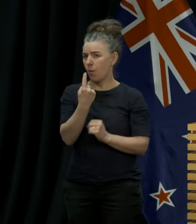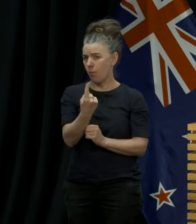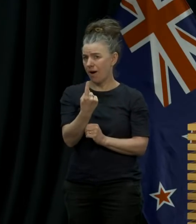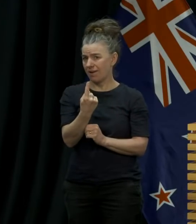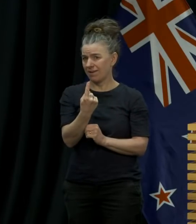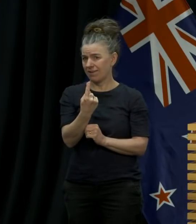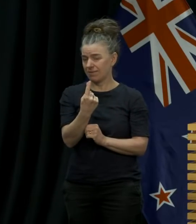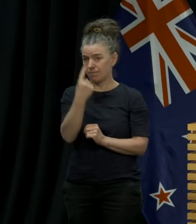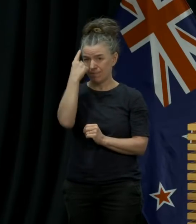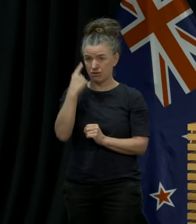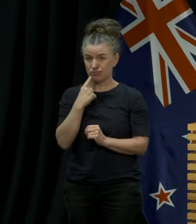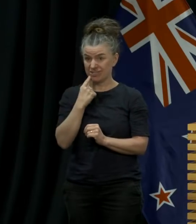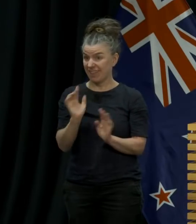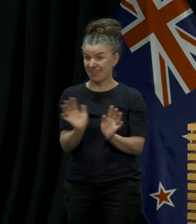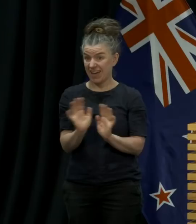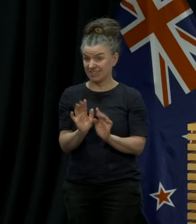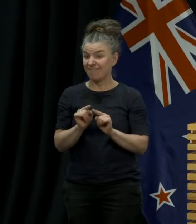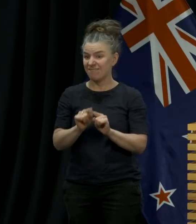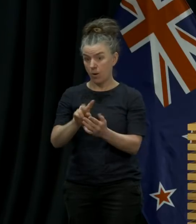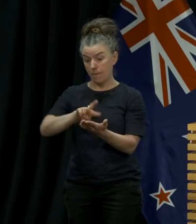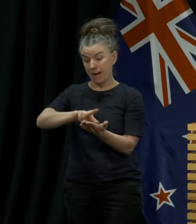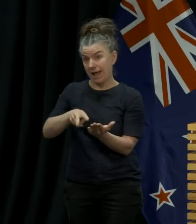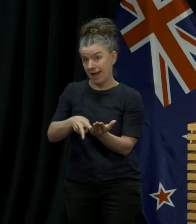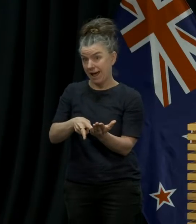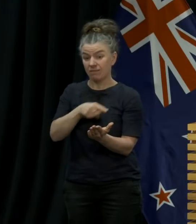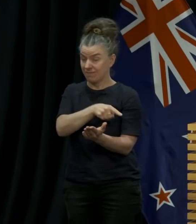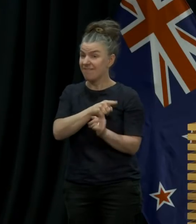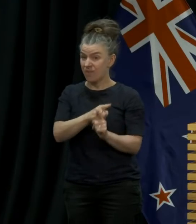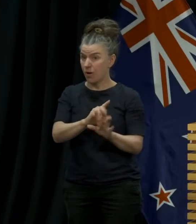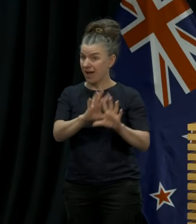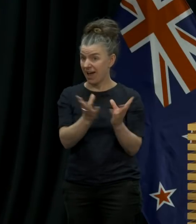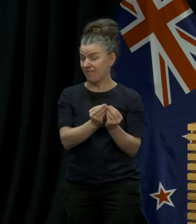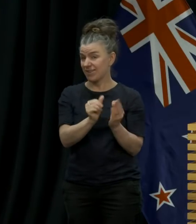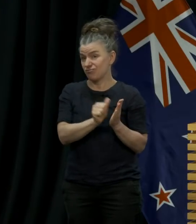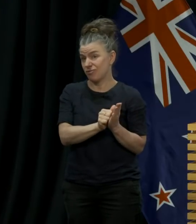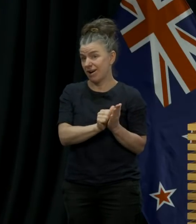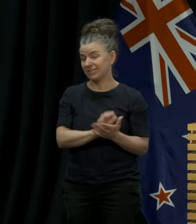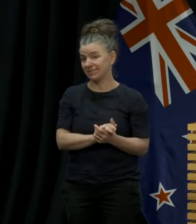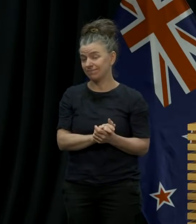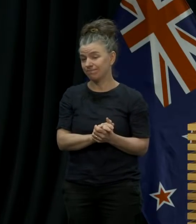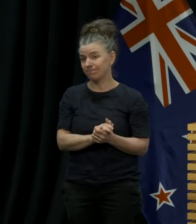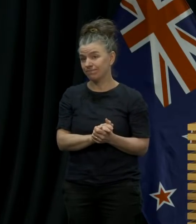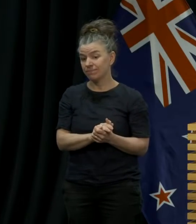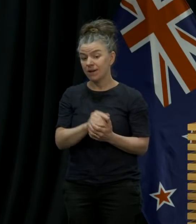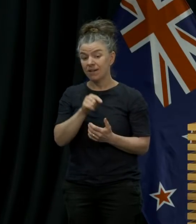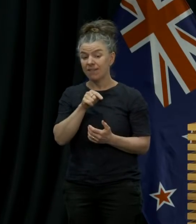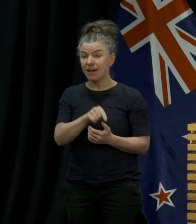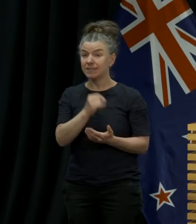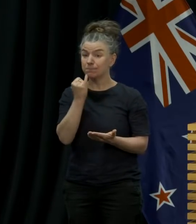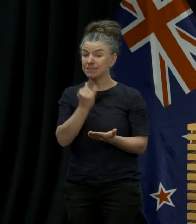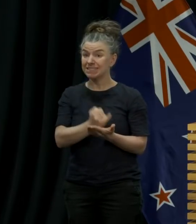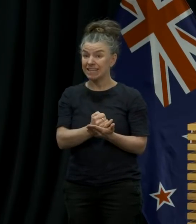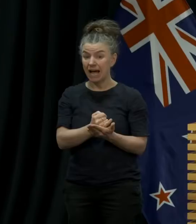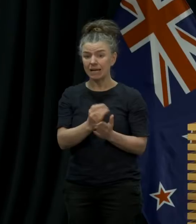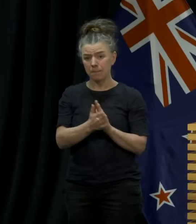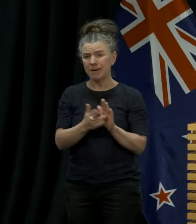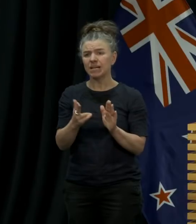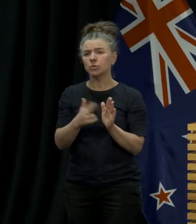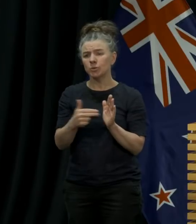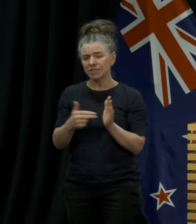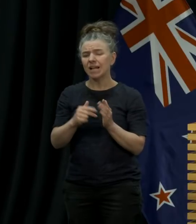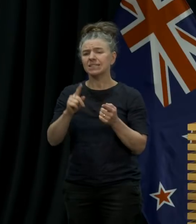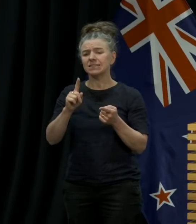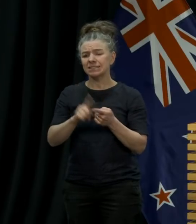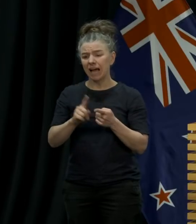parent as per their release plan. This error also doesn't change New Zealand's COVID status.